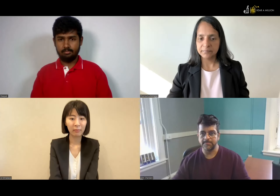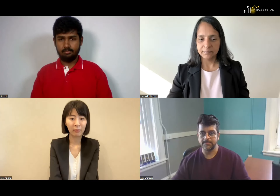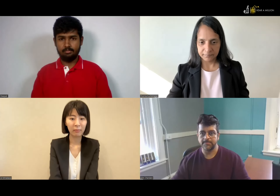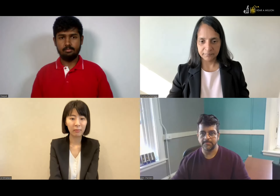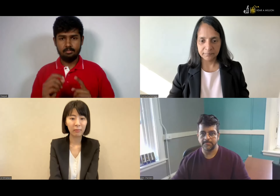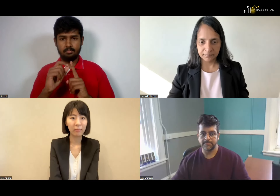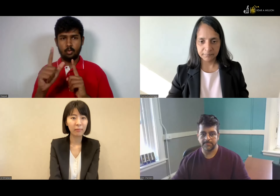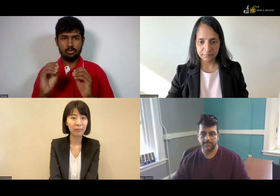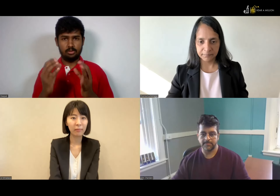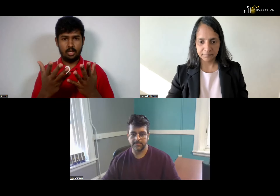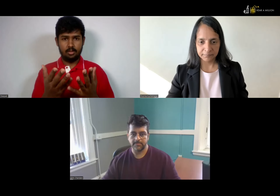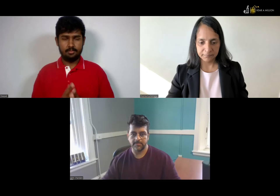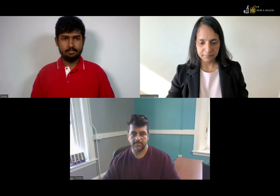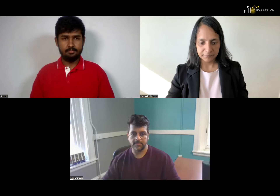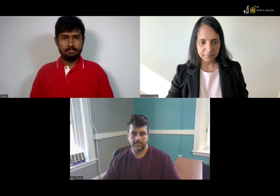Poll, please.